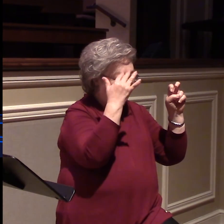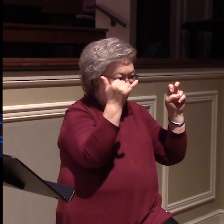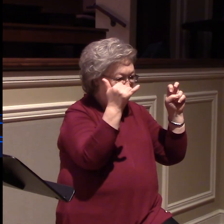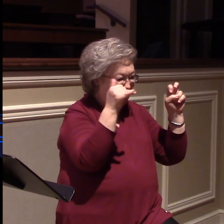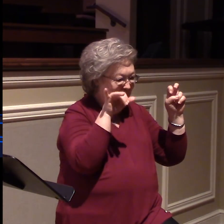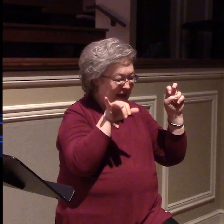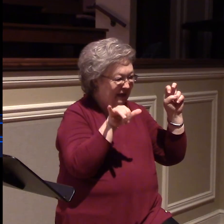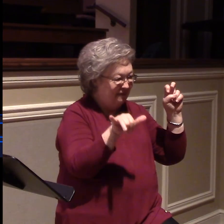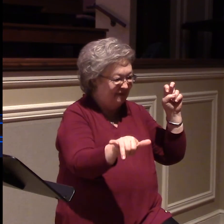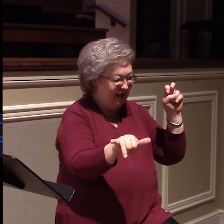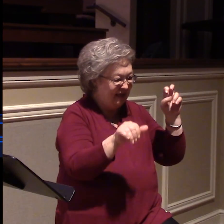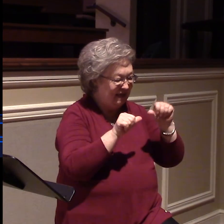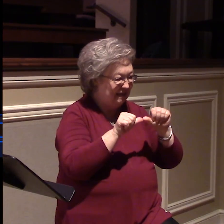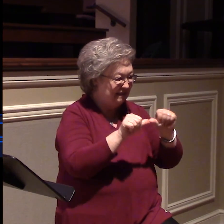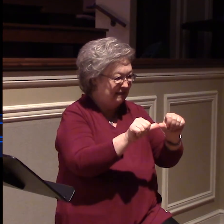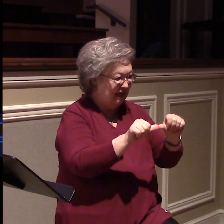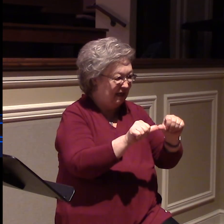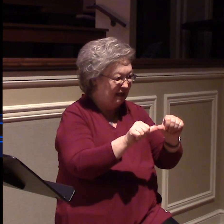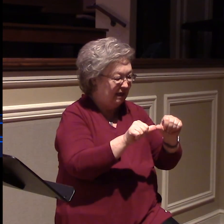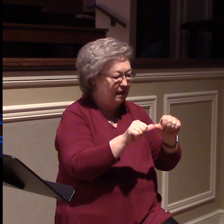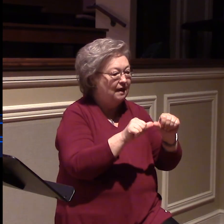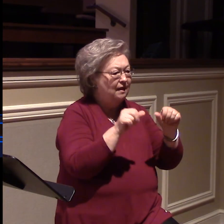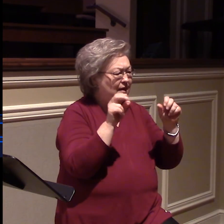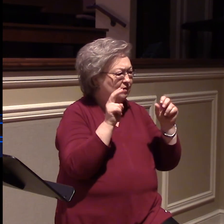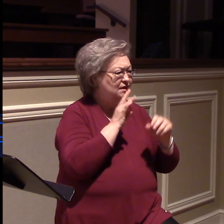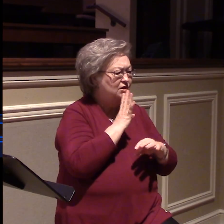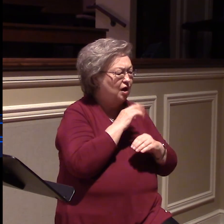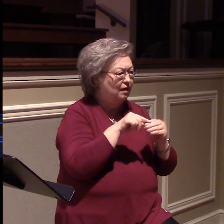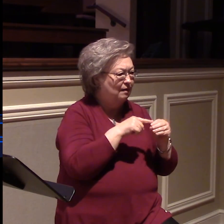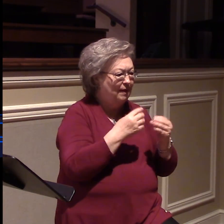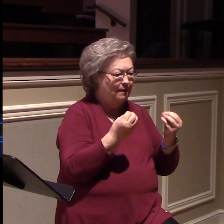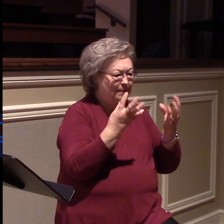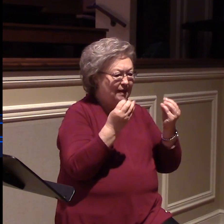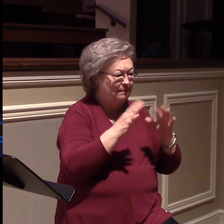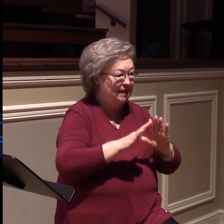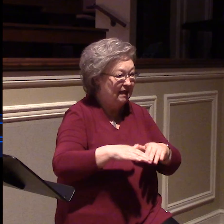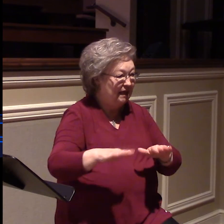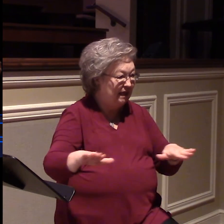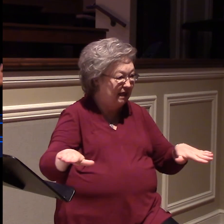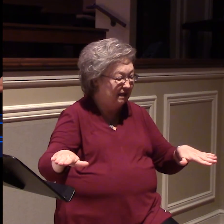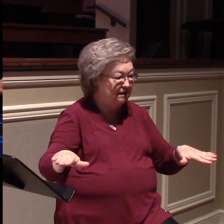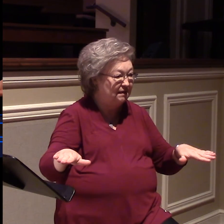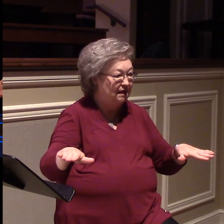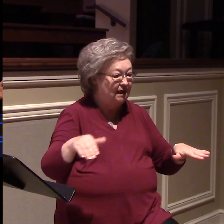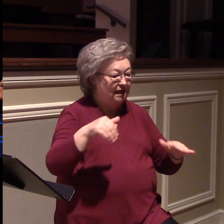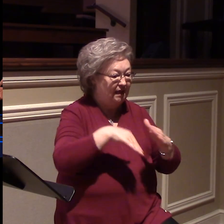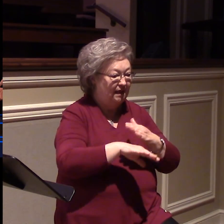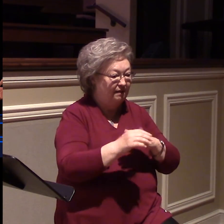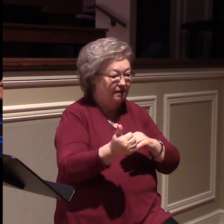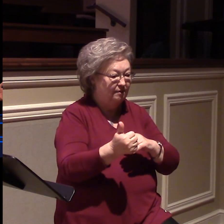there's a troubling trend that many, many kids graduate high school in evangelical churches, and then a big percentage, something like 75